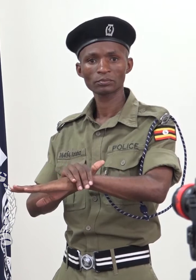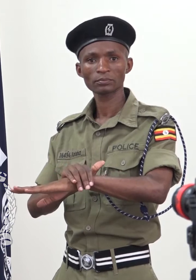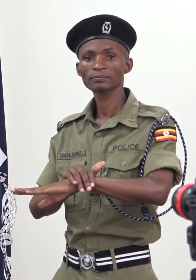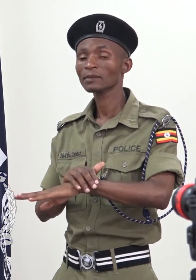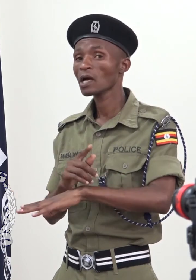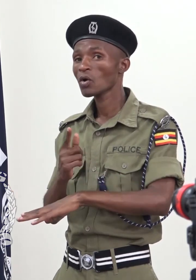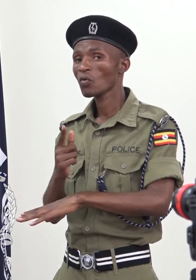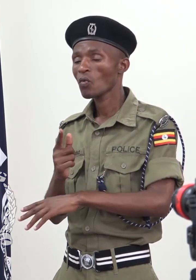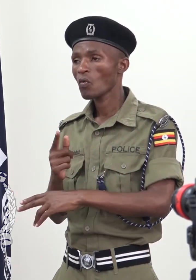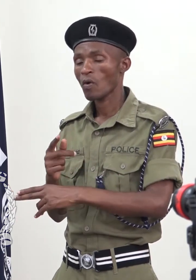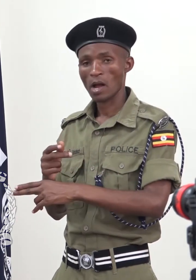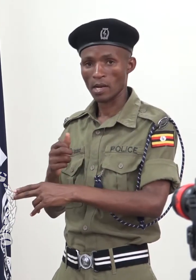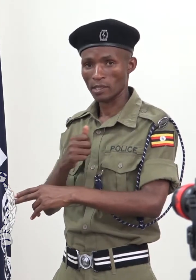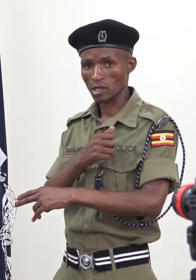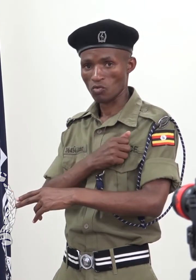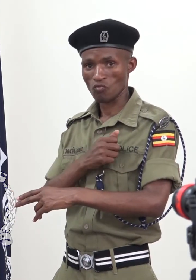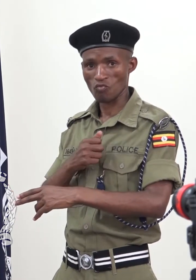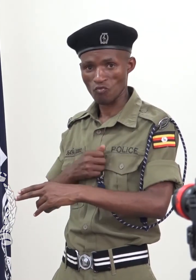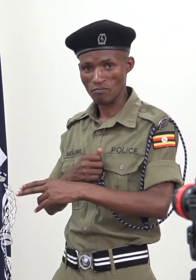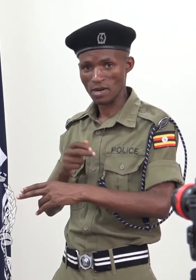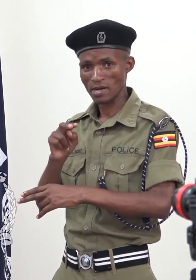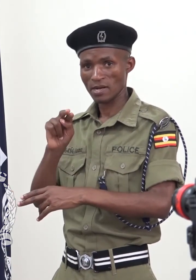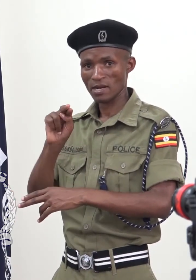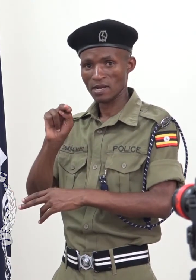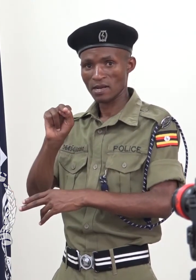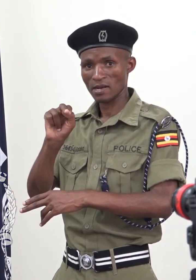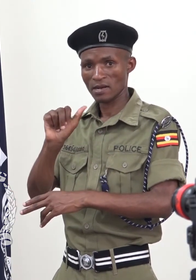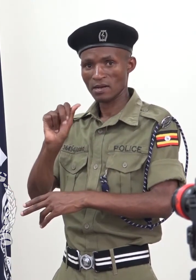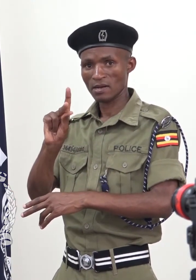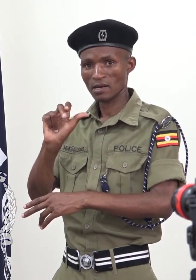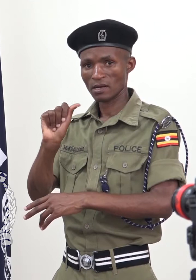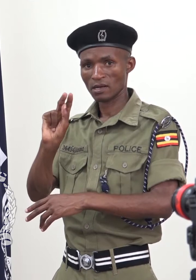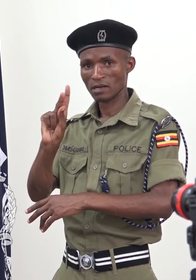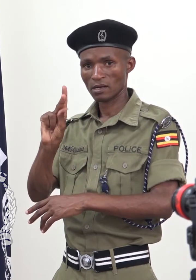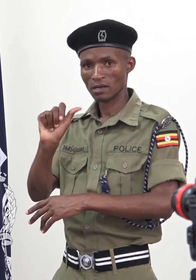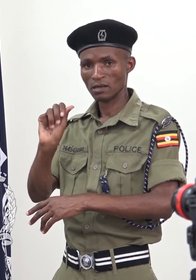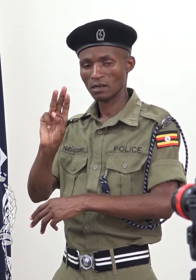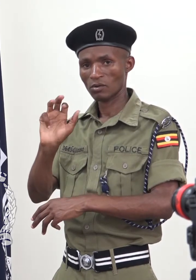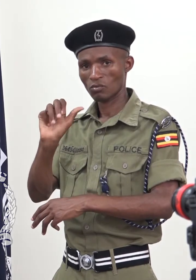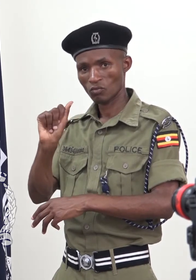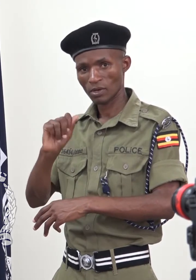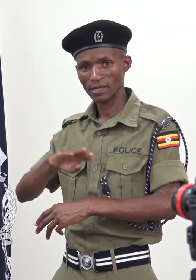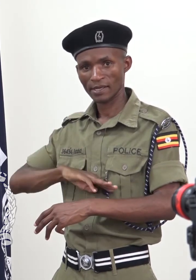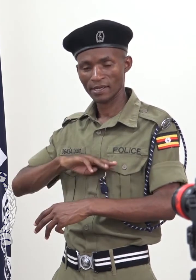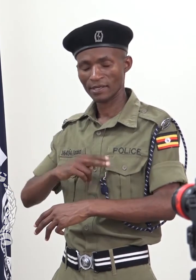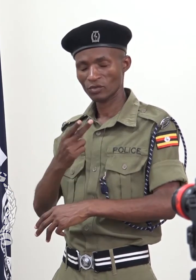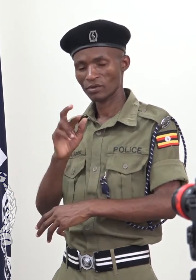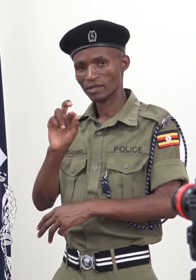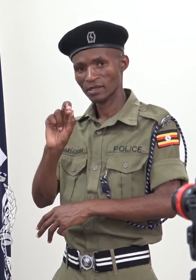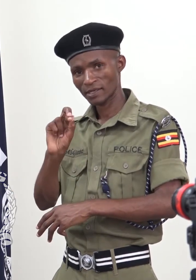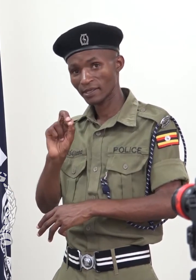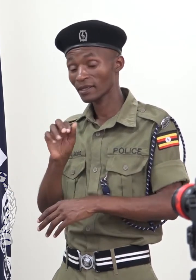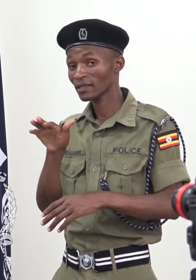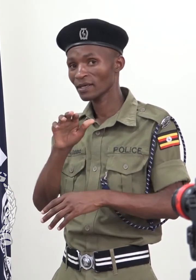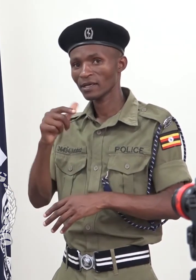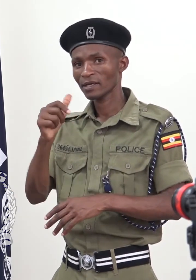a one Nakakawa Christine, 28-year-old businesswoman of Jogo Zone. This was in Goma in Mukono.